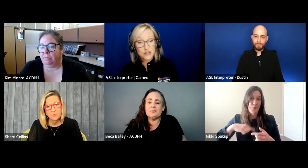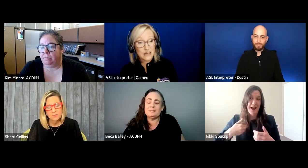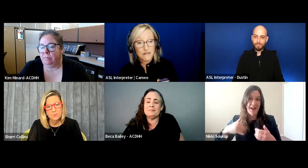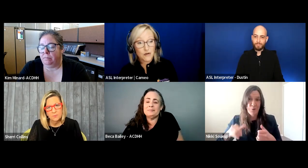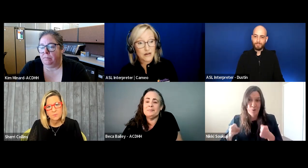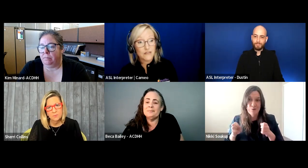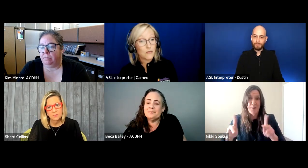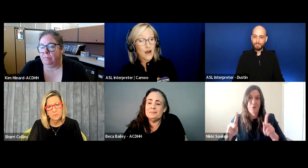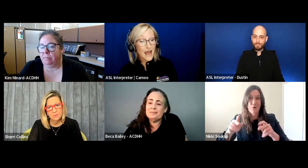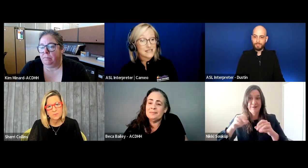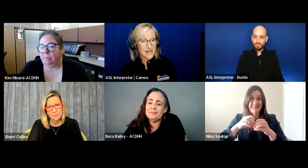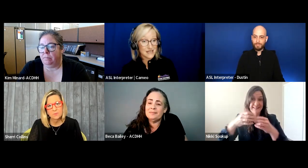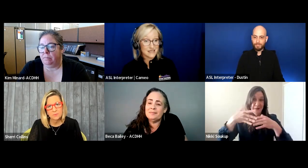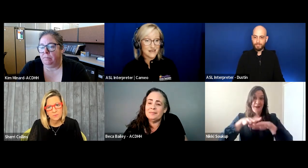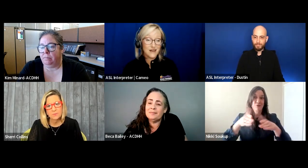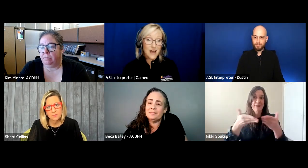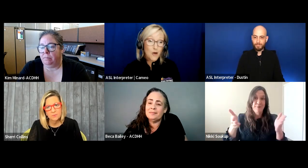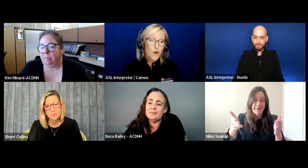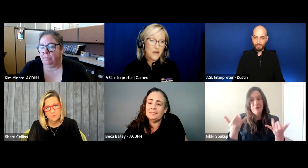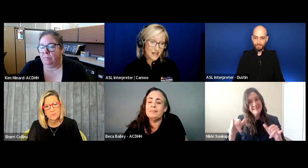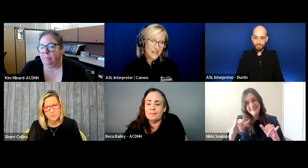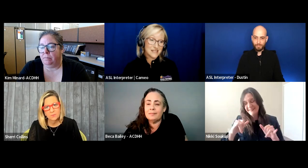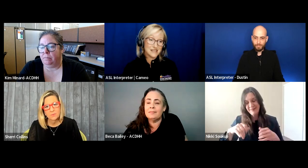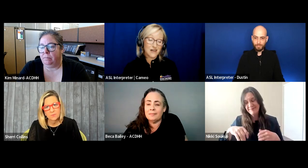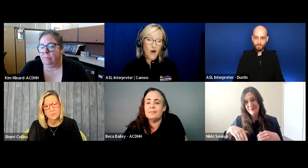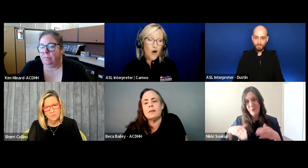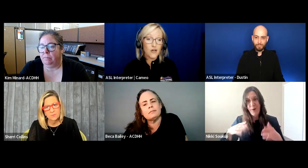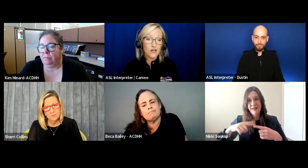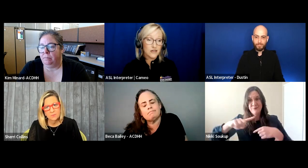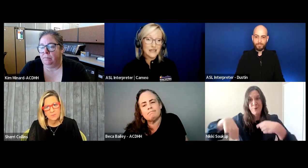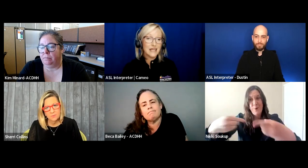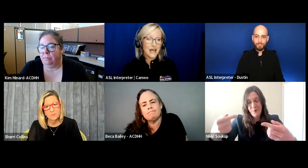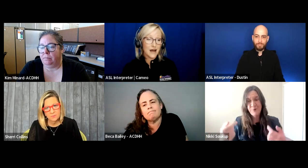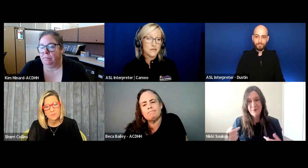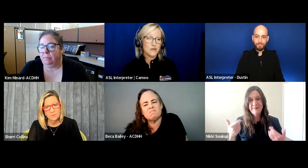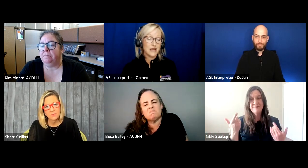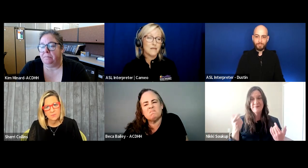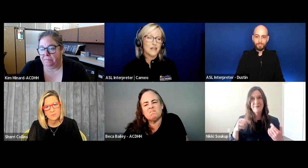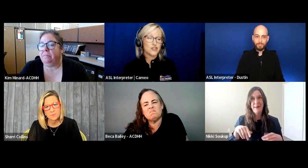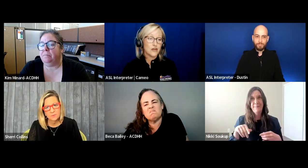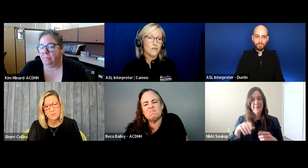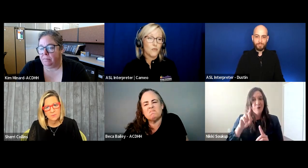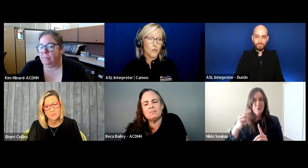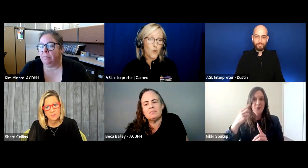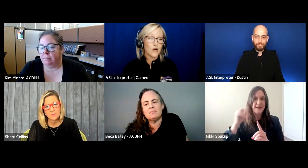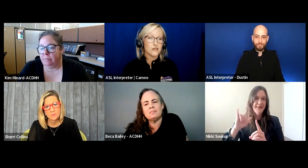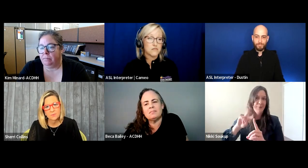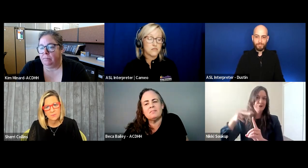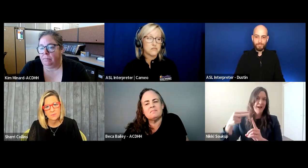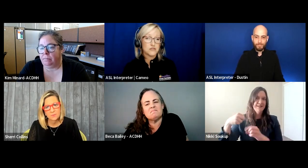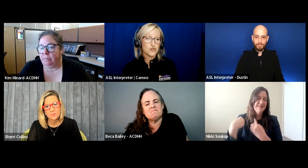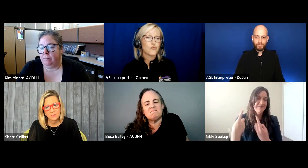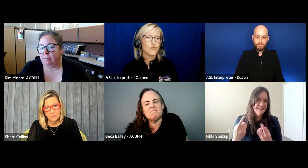the opportunity for even more access. I'm hoping that this is all leading up to getting the mainstream